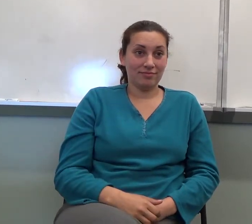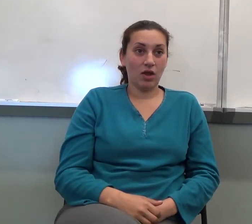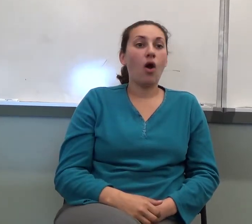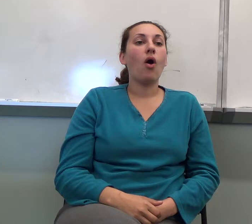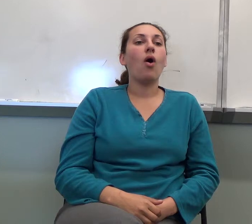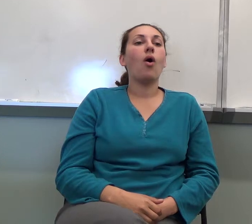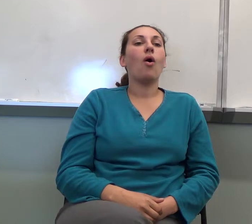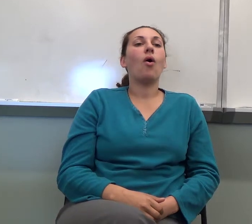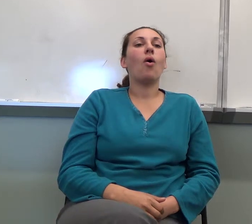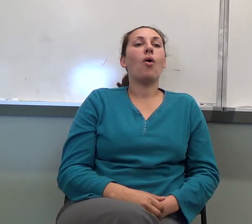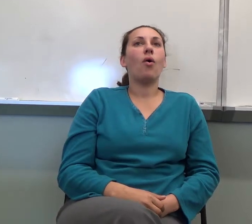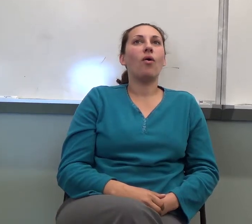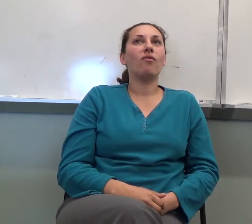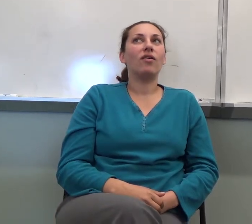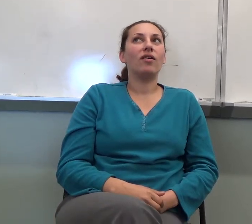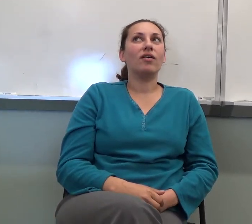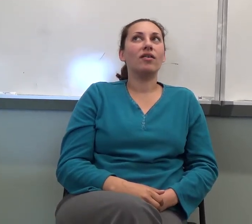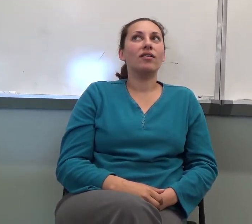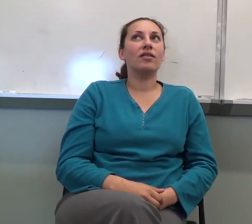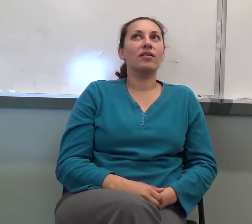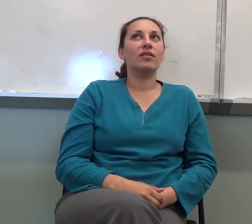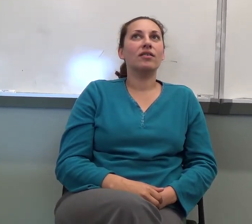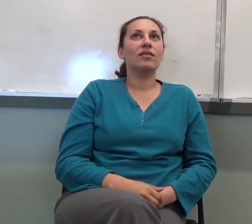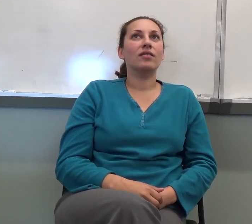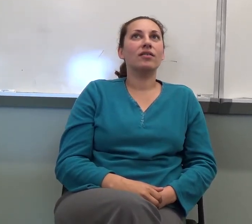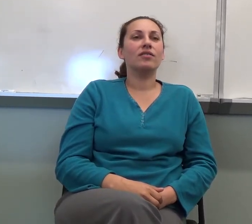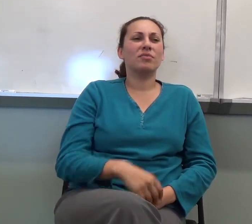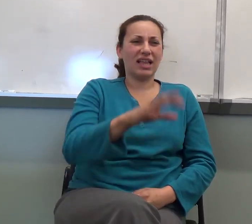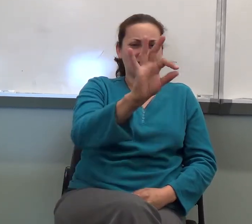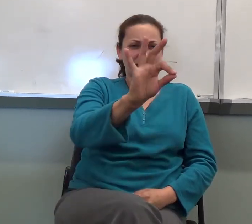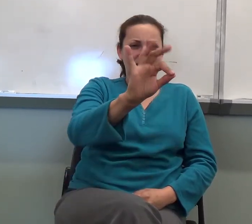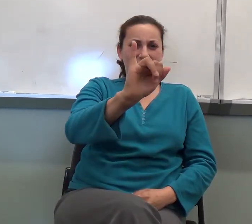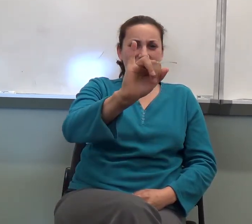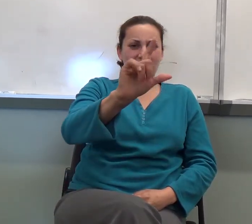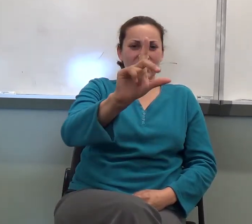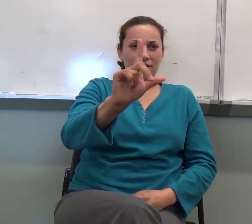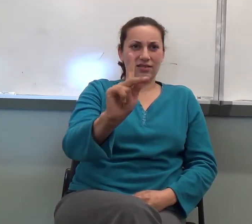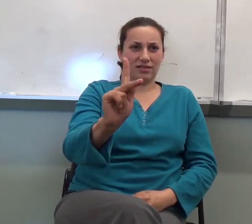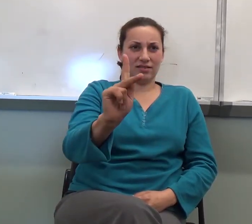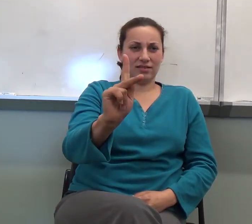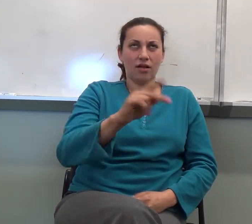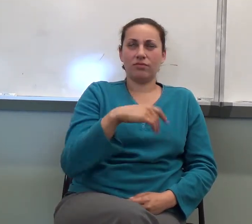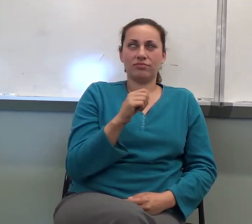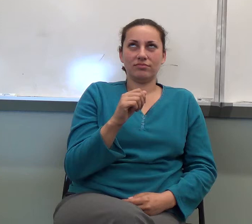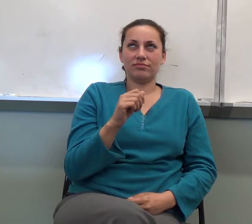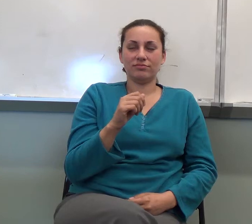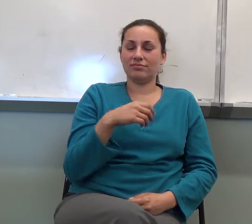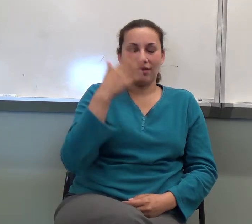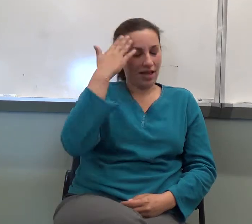liter. All right, but you've got 710 of them. If you had 1,000 milliliters, what would you have?